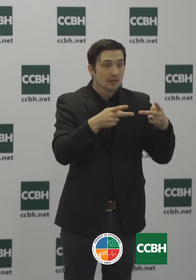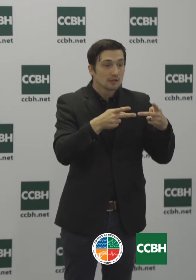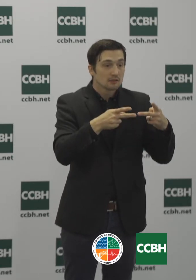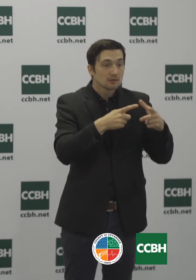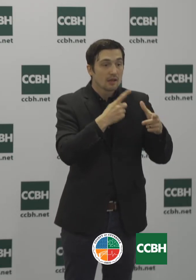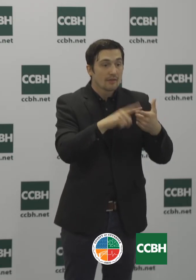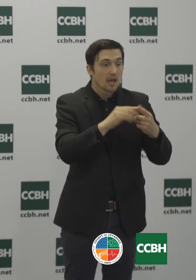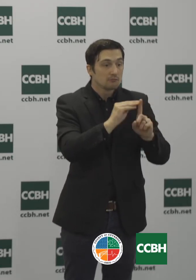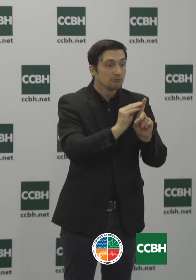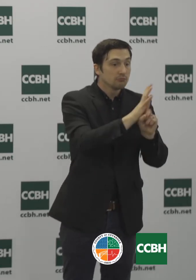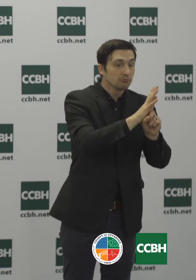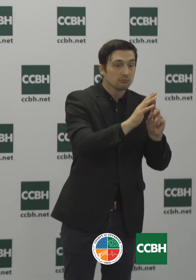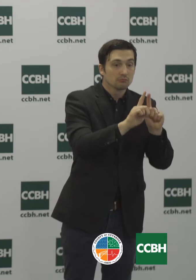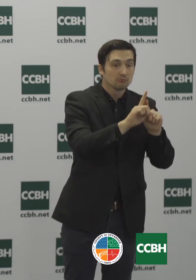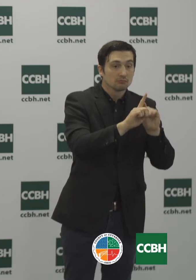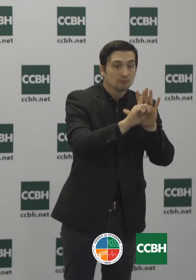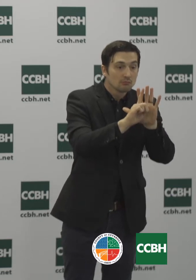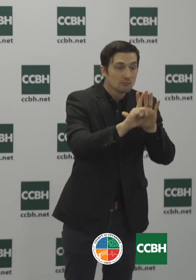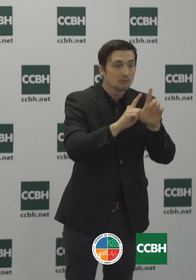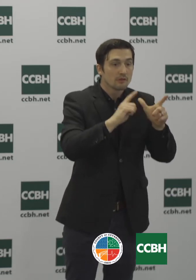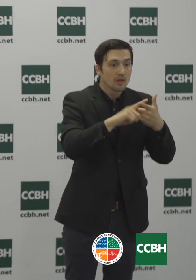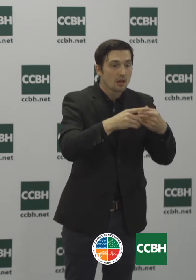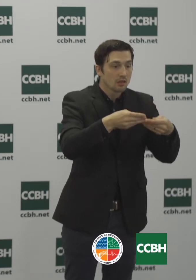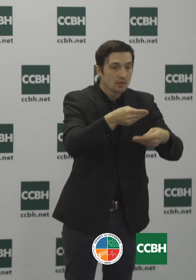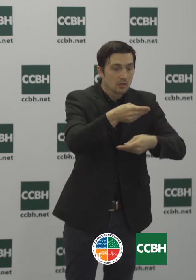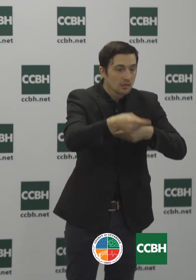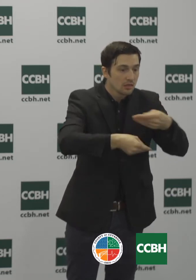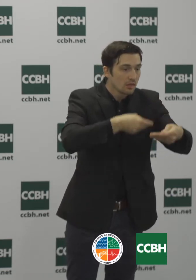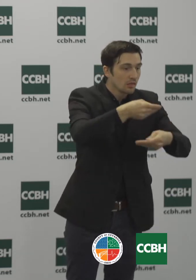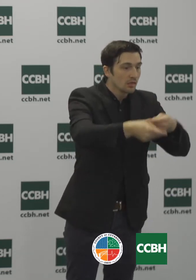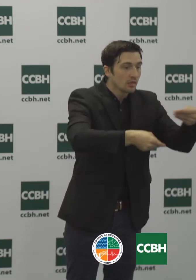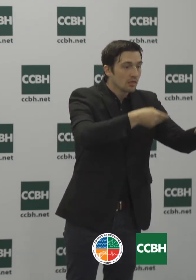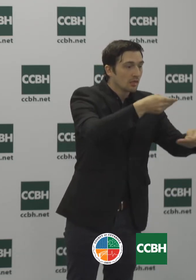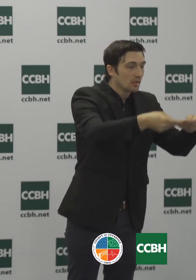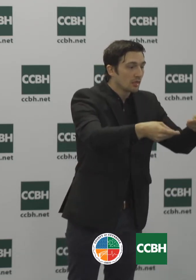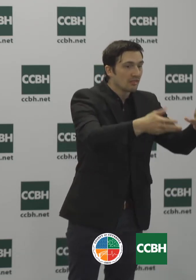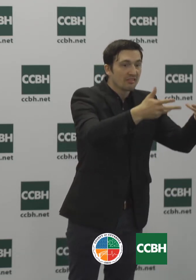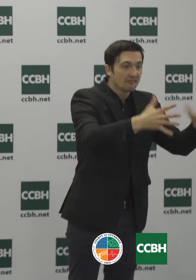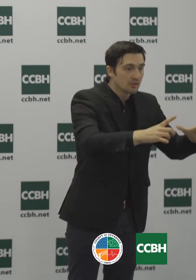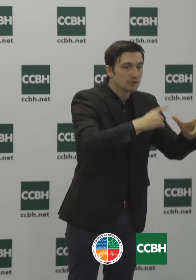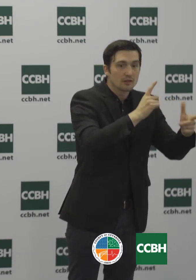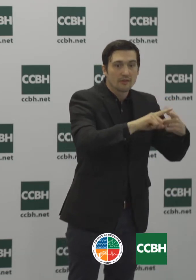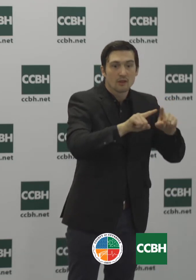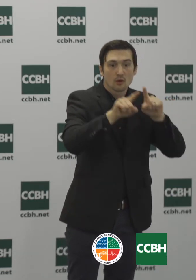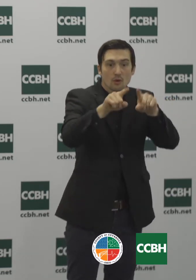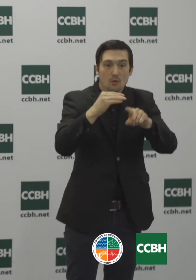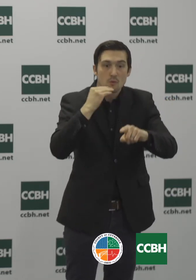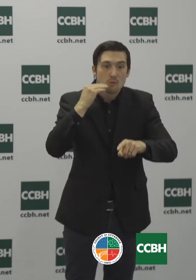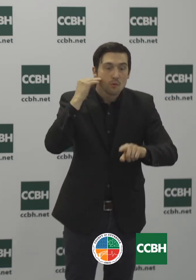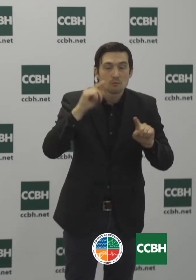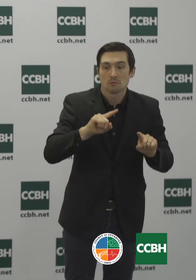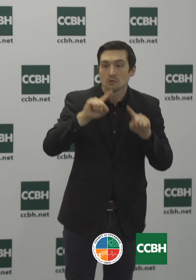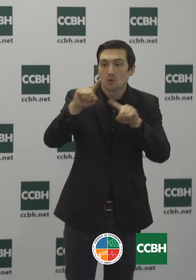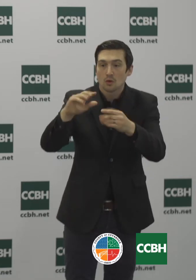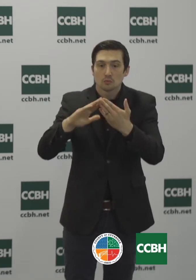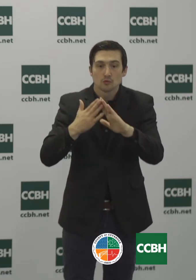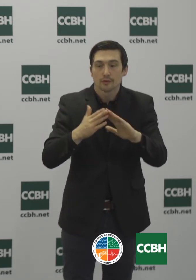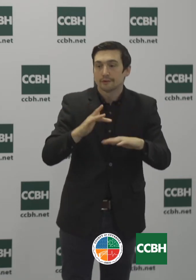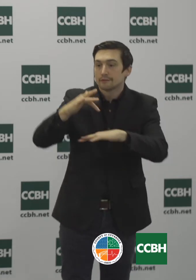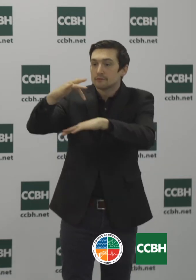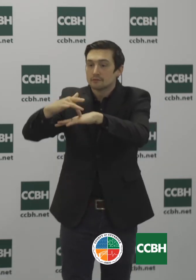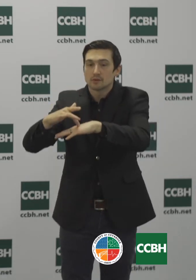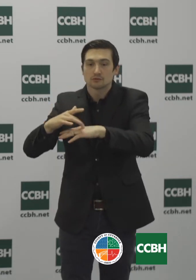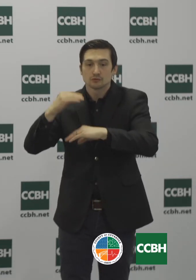and COVID positive, they then potentially circulate out into the community, into their homes, into grocery stores, into